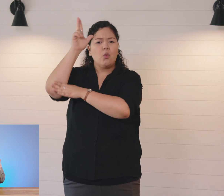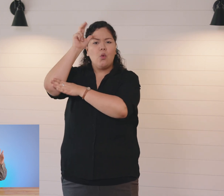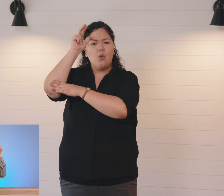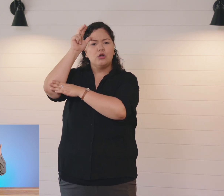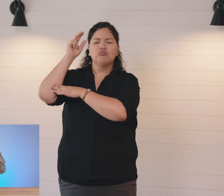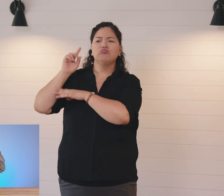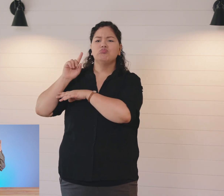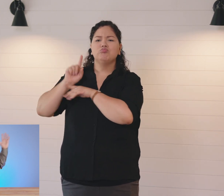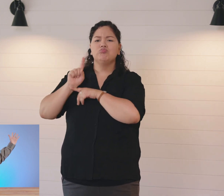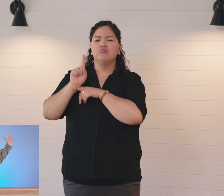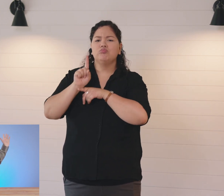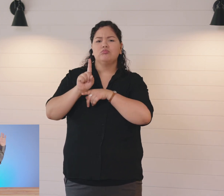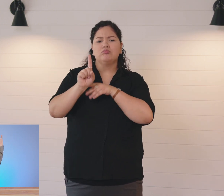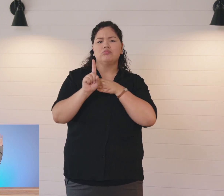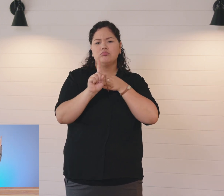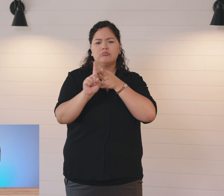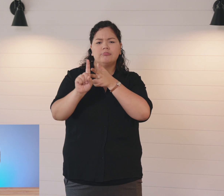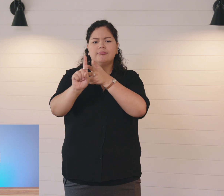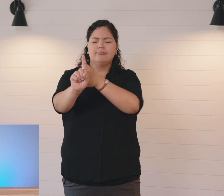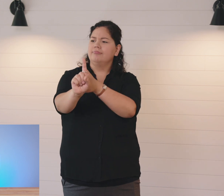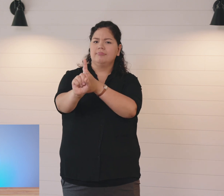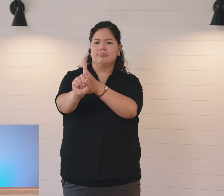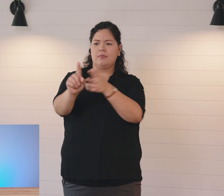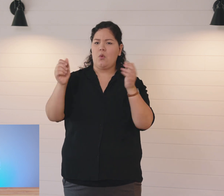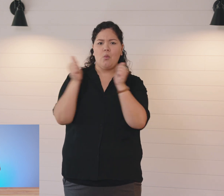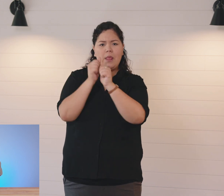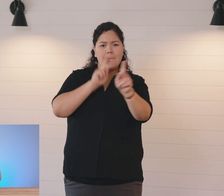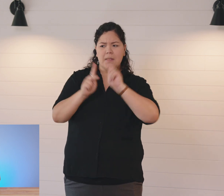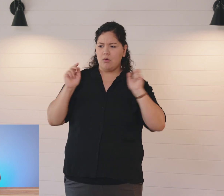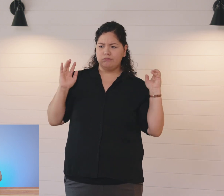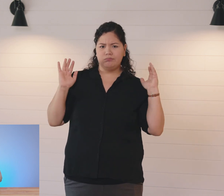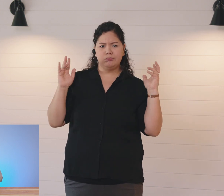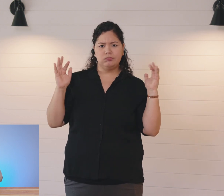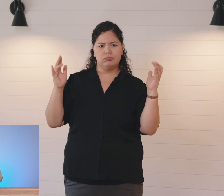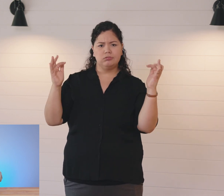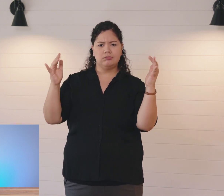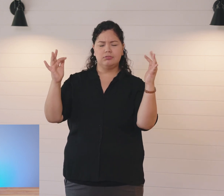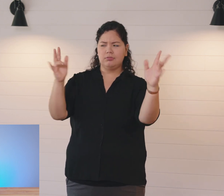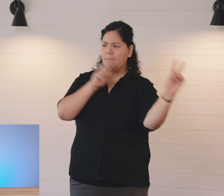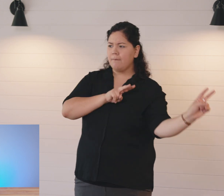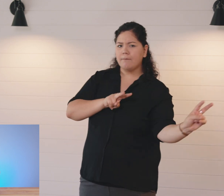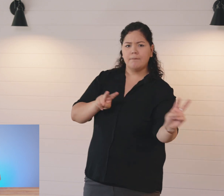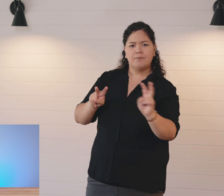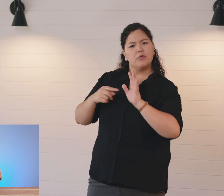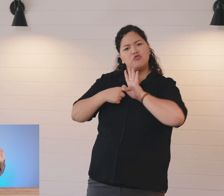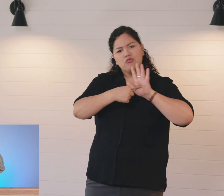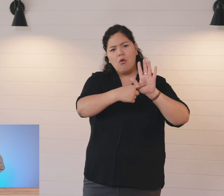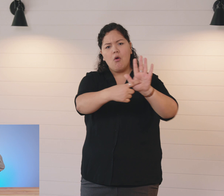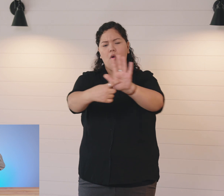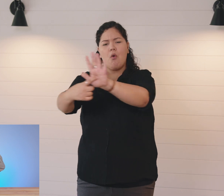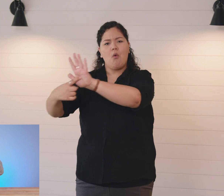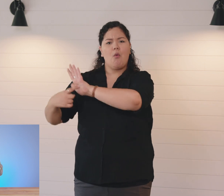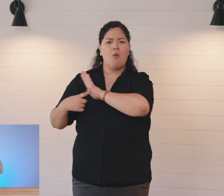lead this man, the one the king delights to honor. You should lead this man through the entire city streets and have